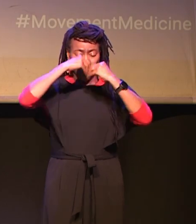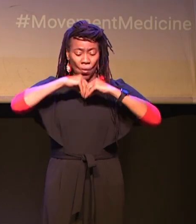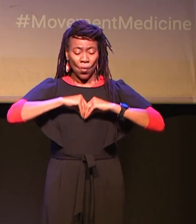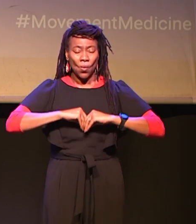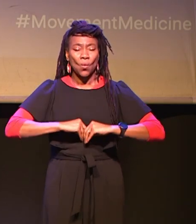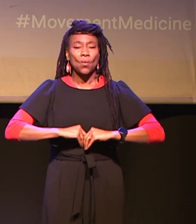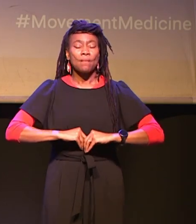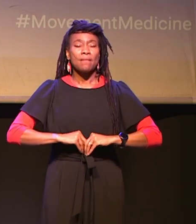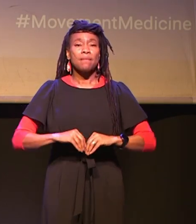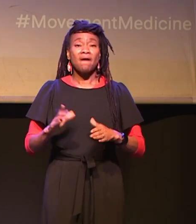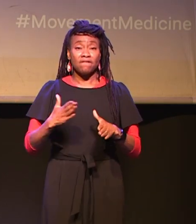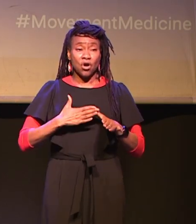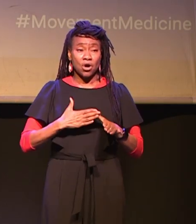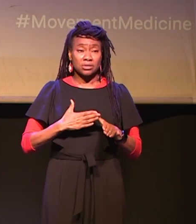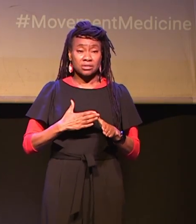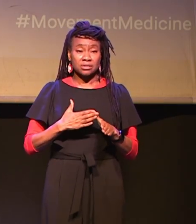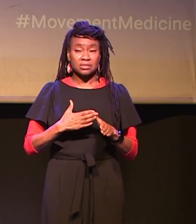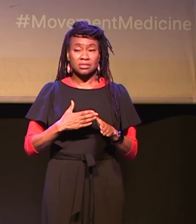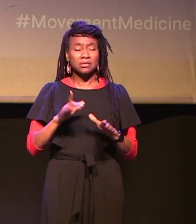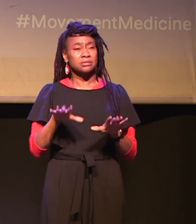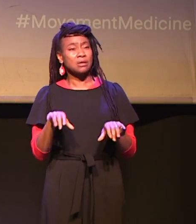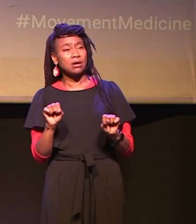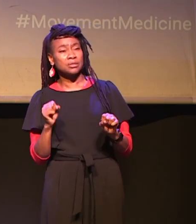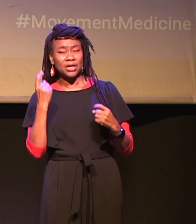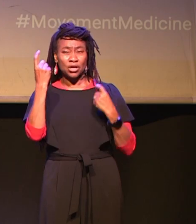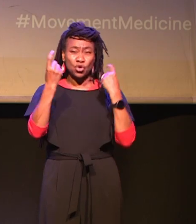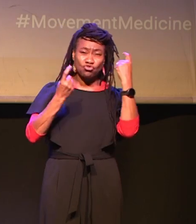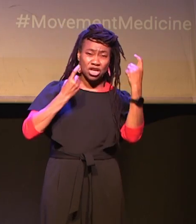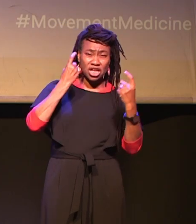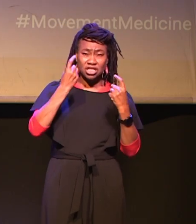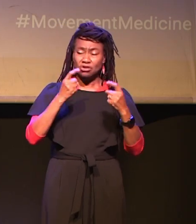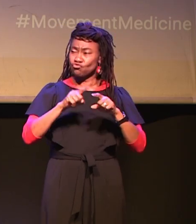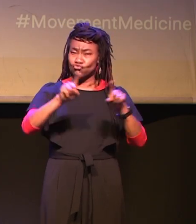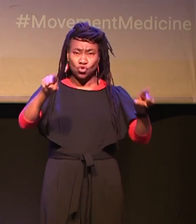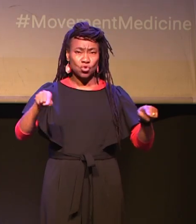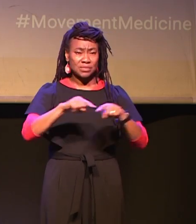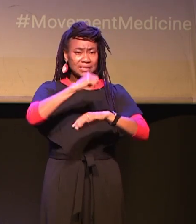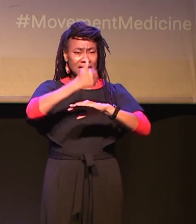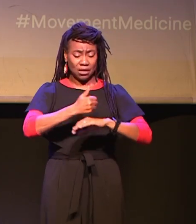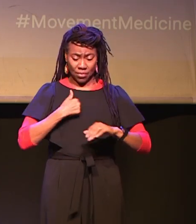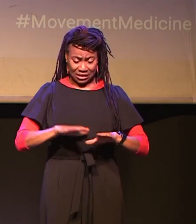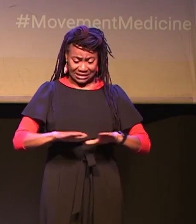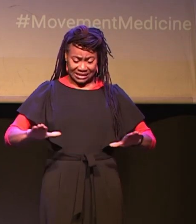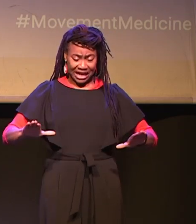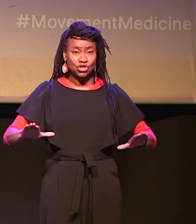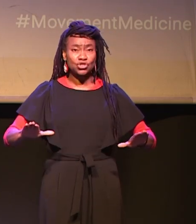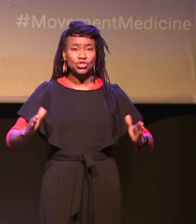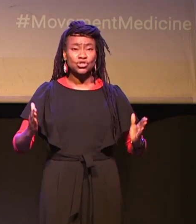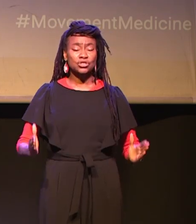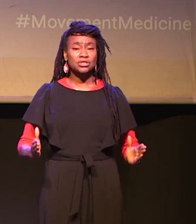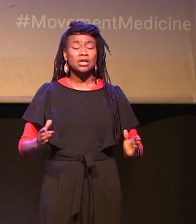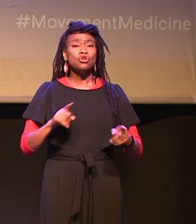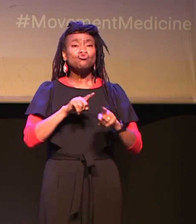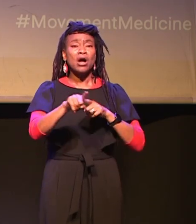First, just let yourself start to get curious. The way these rooms are set up, it's like there's a stage and put my attention there. See if some of that attention can be